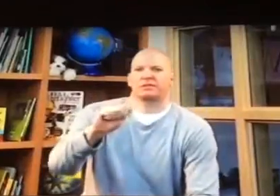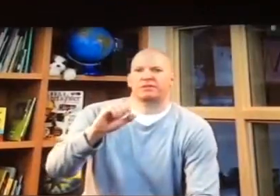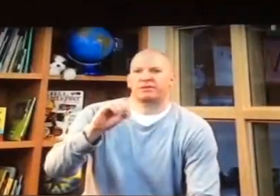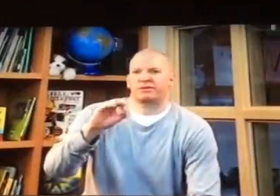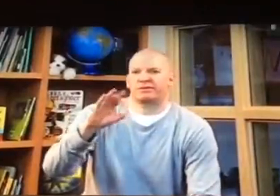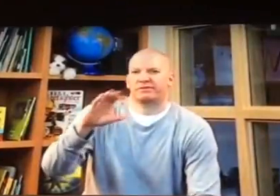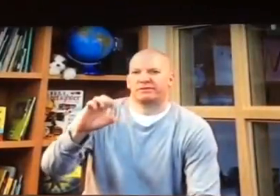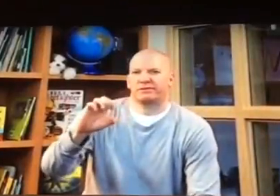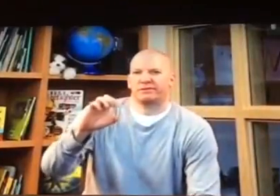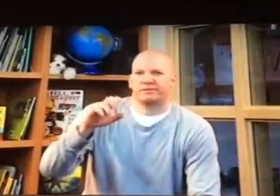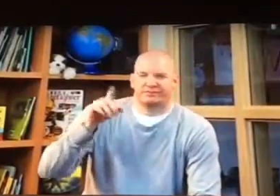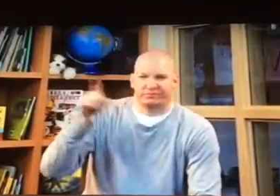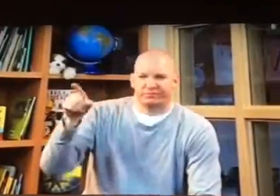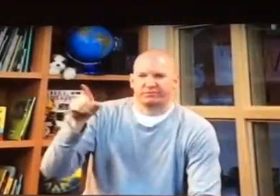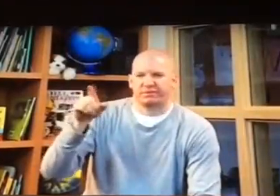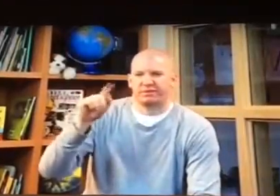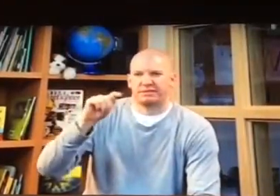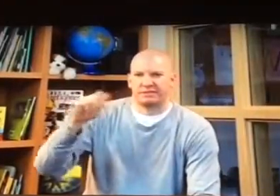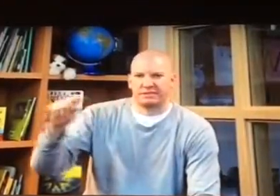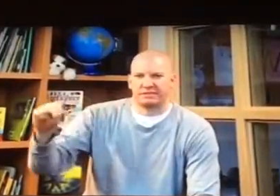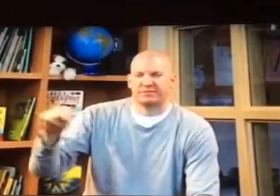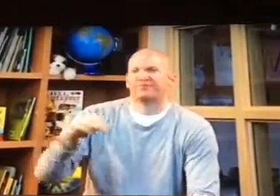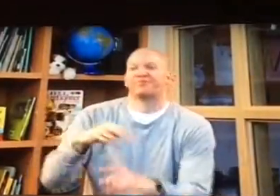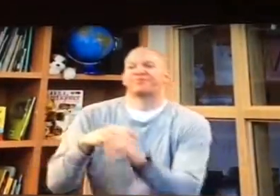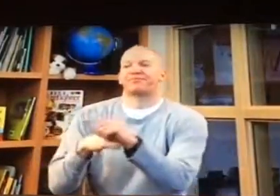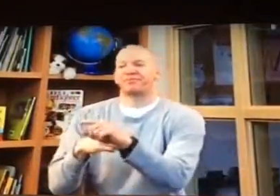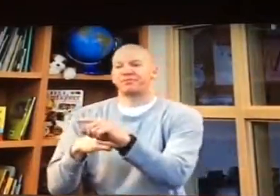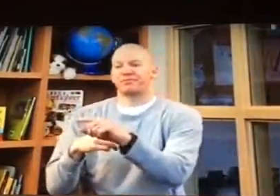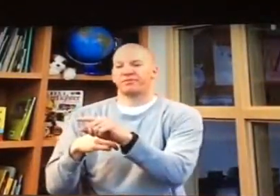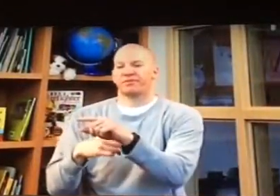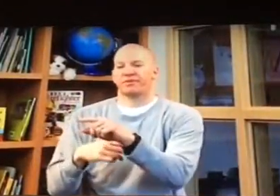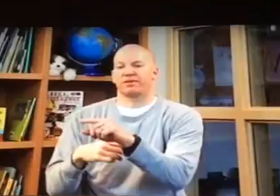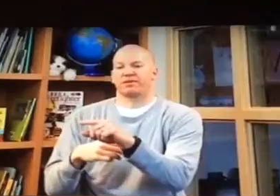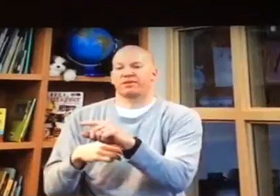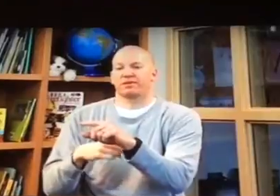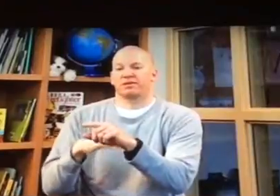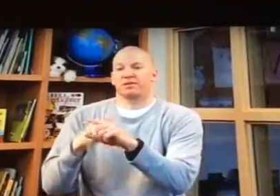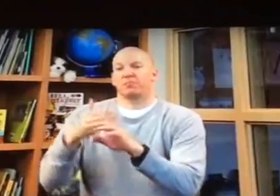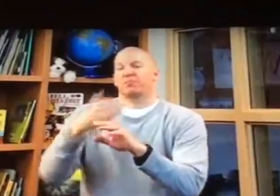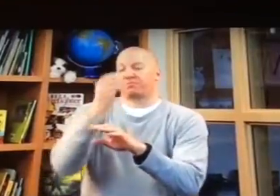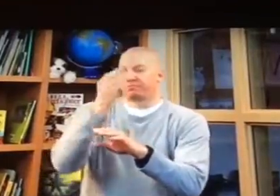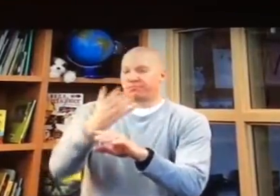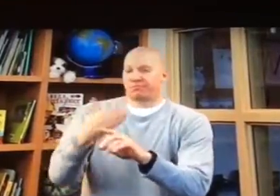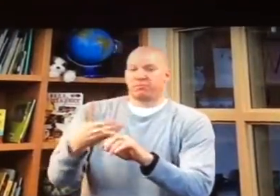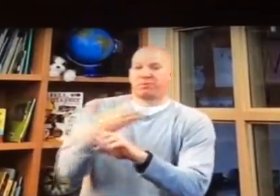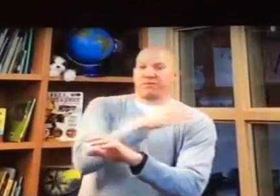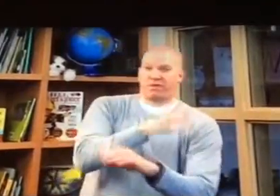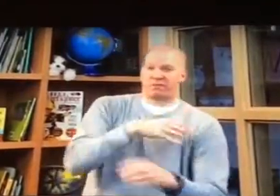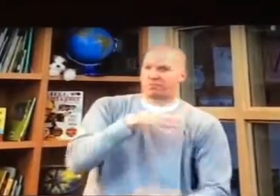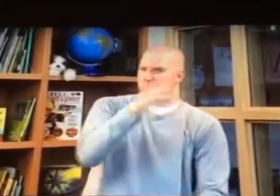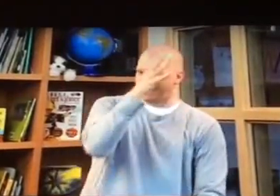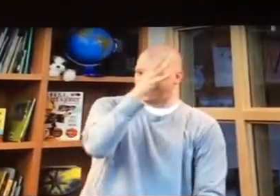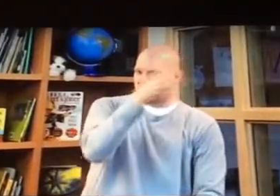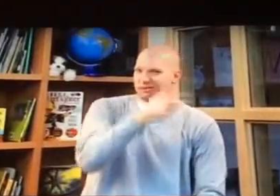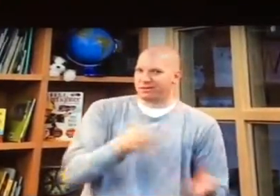go to the disabilities office over at this college. Oh, in Tennessee, not Kentucky, sorry. Before that,